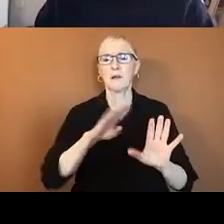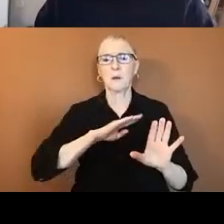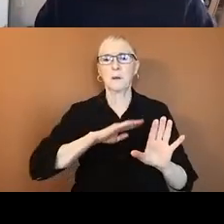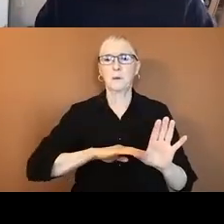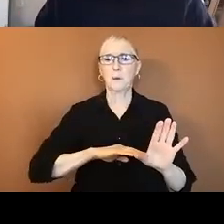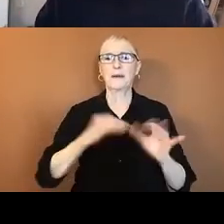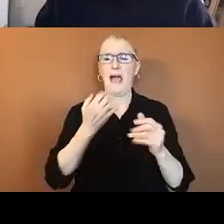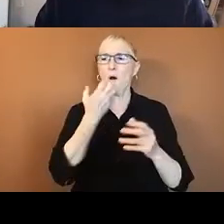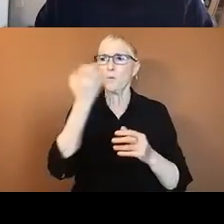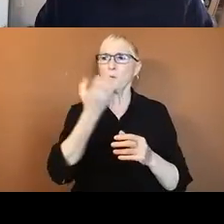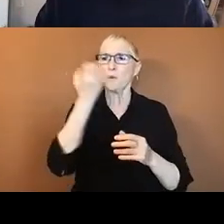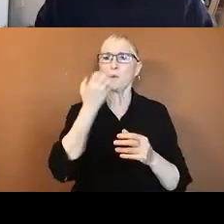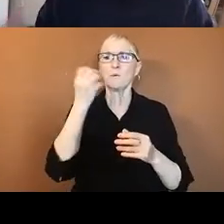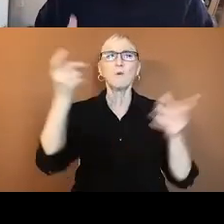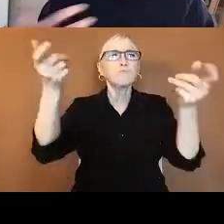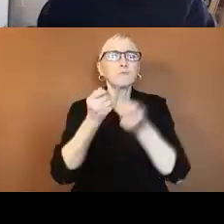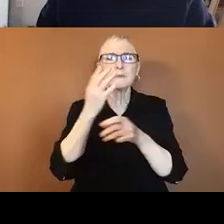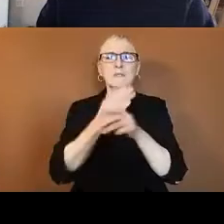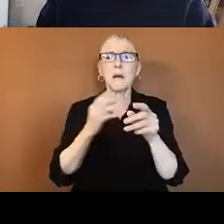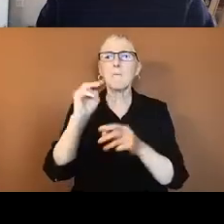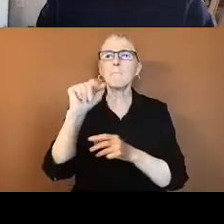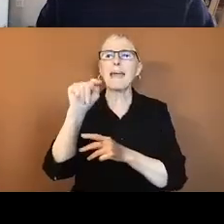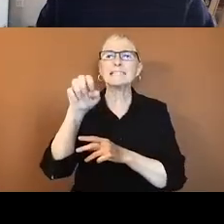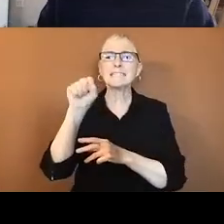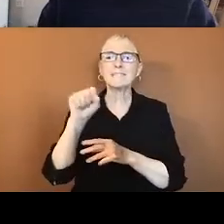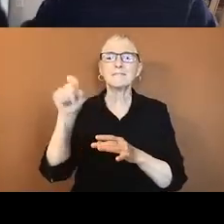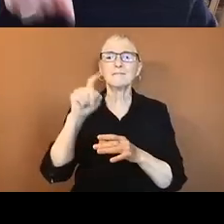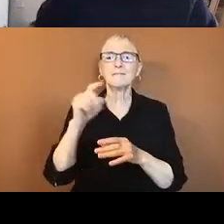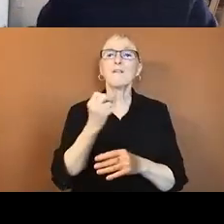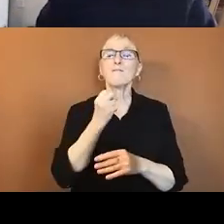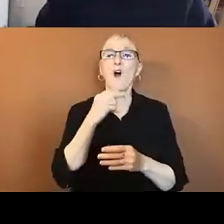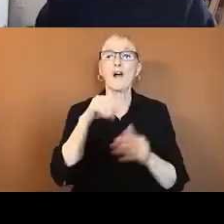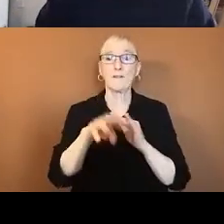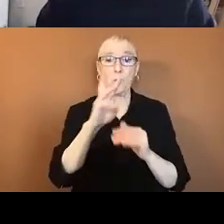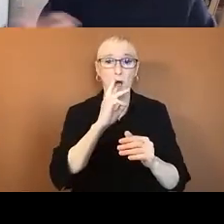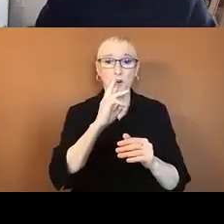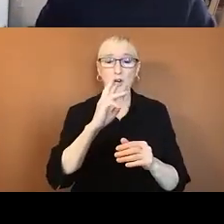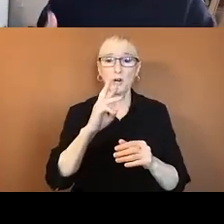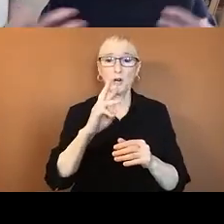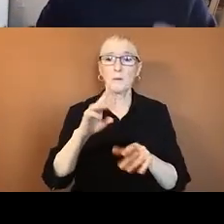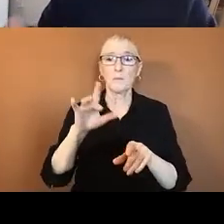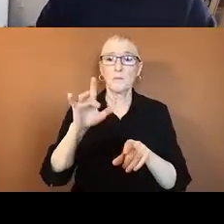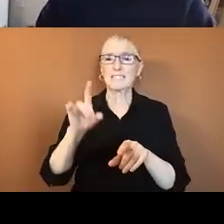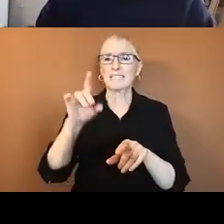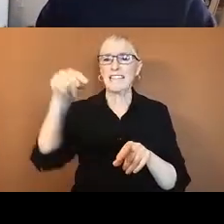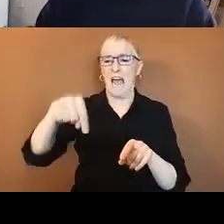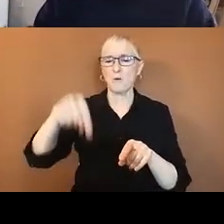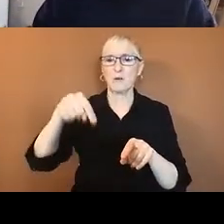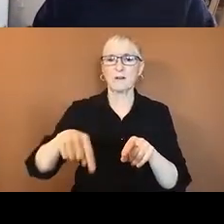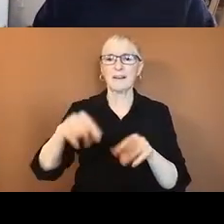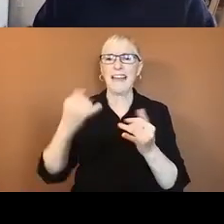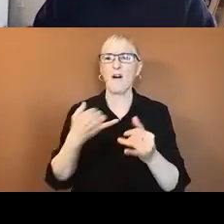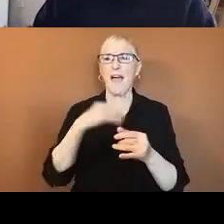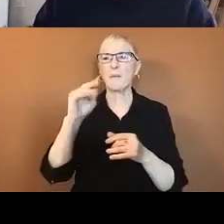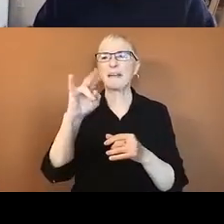some calls and to attract some mates. So the frog has entered the water, pressed down to enter this kind of new mini game.